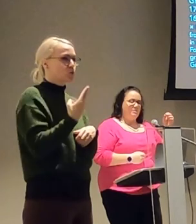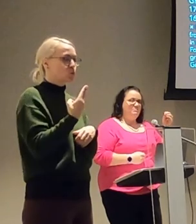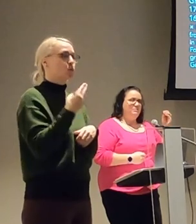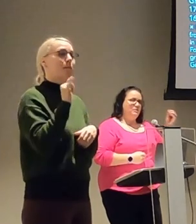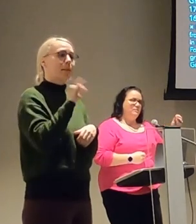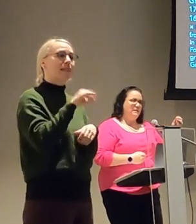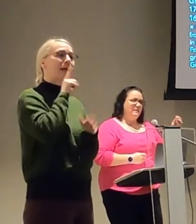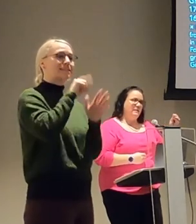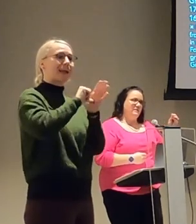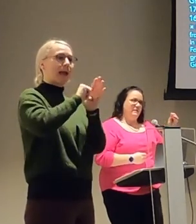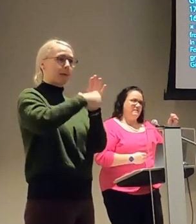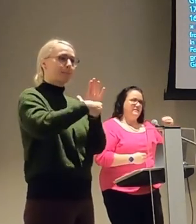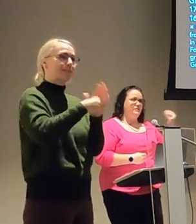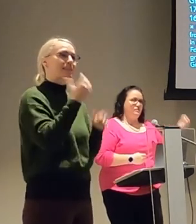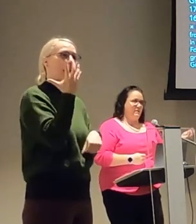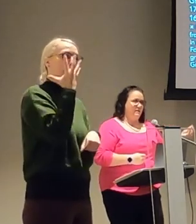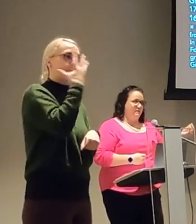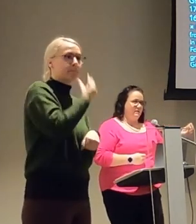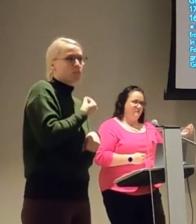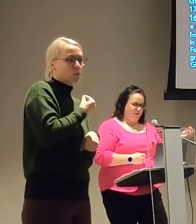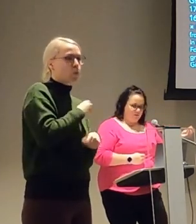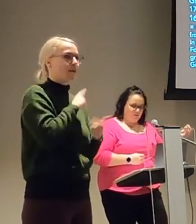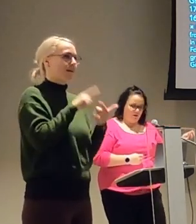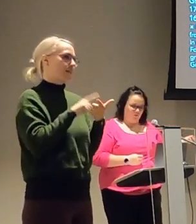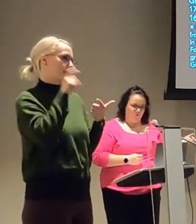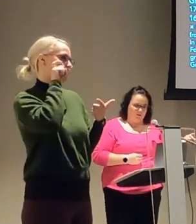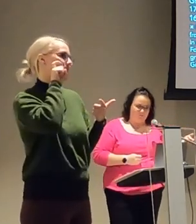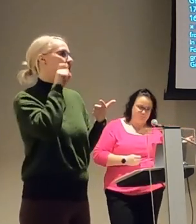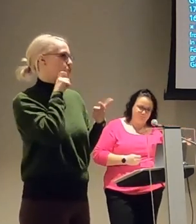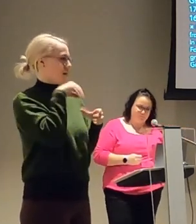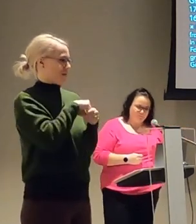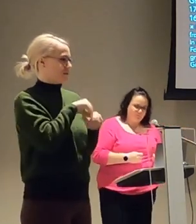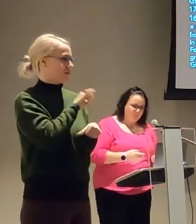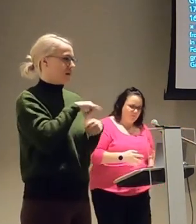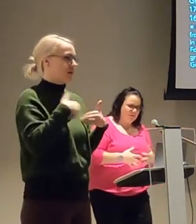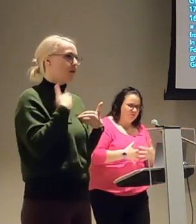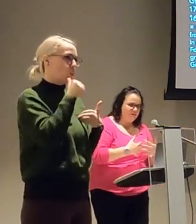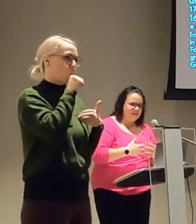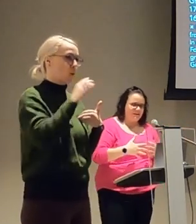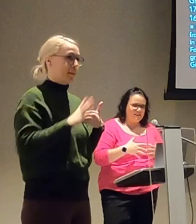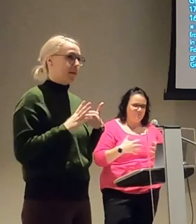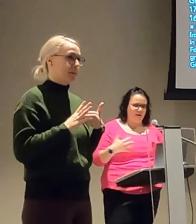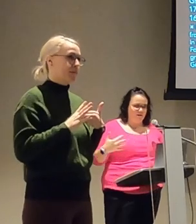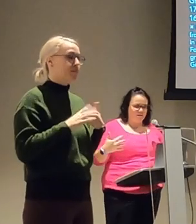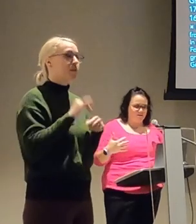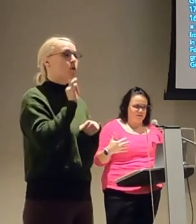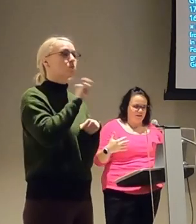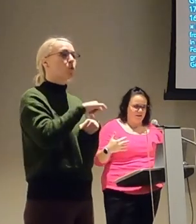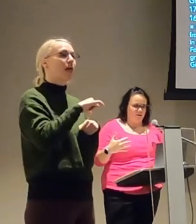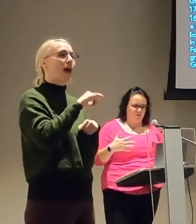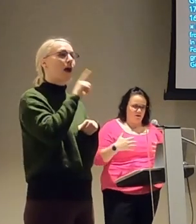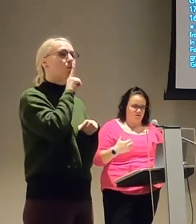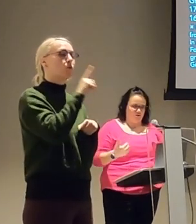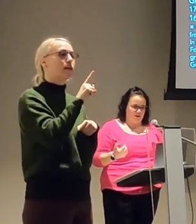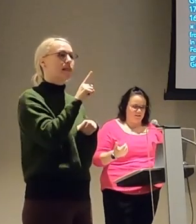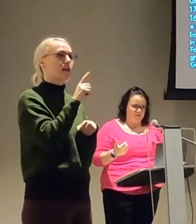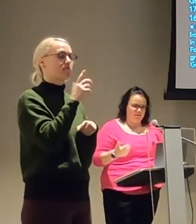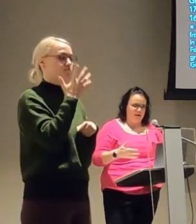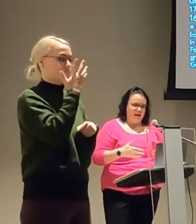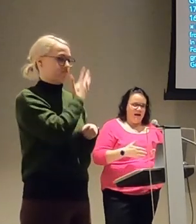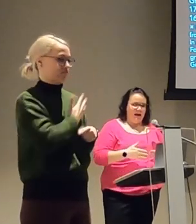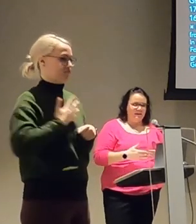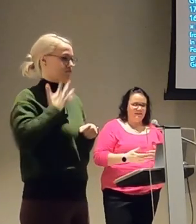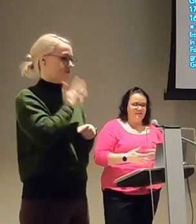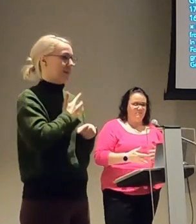this beauty and sexuality of this young woman. So this expanse of skin across her